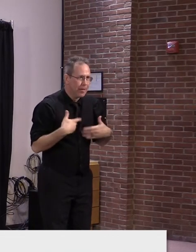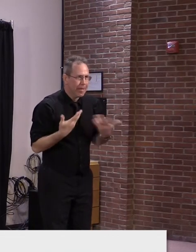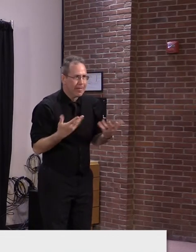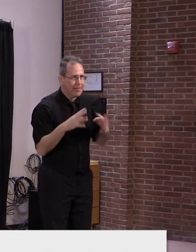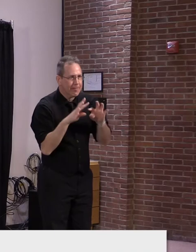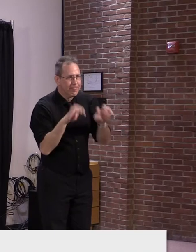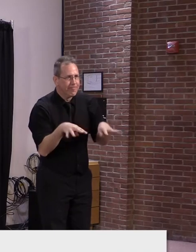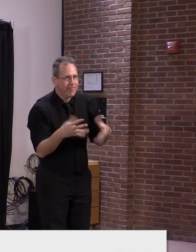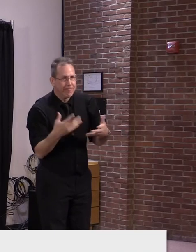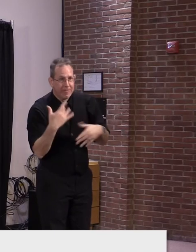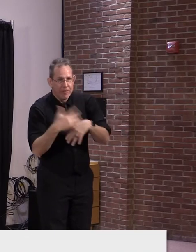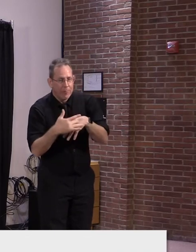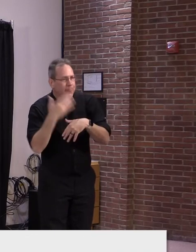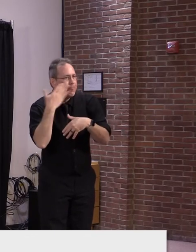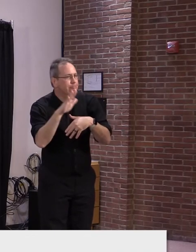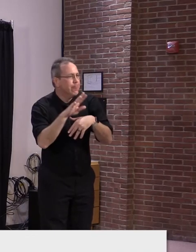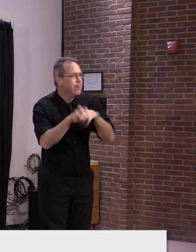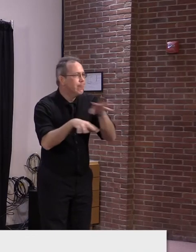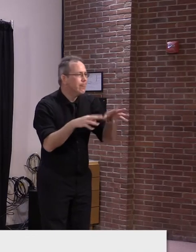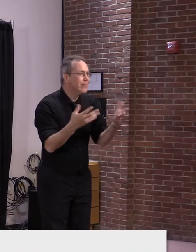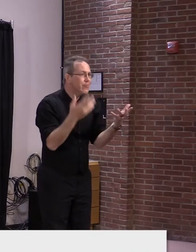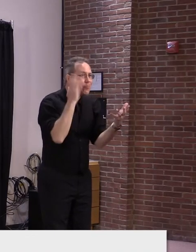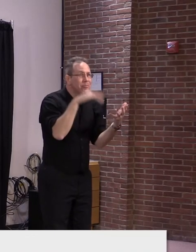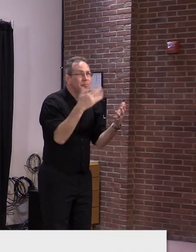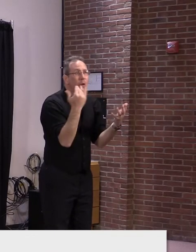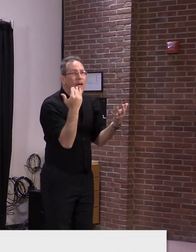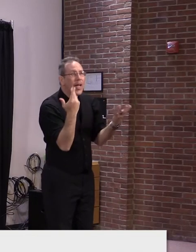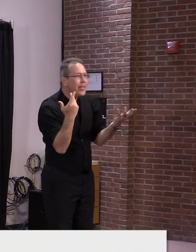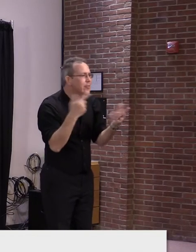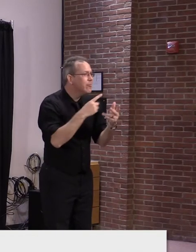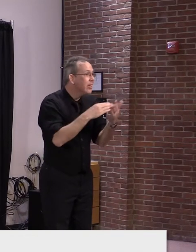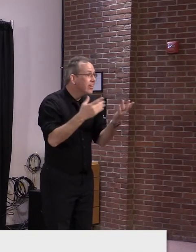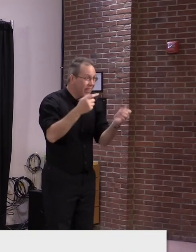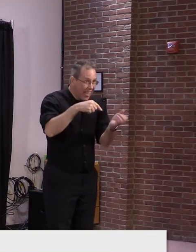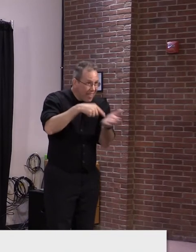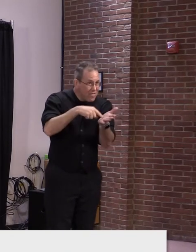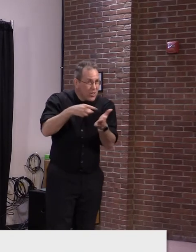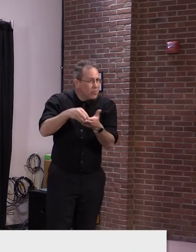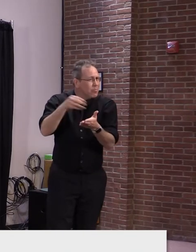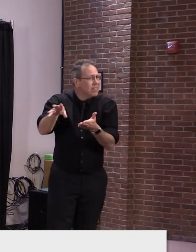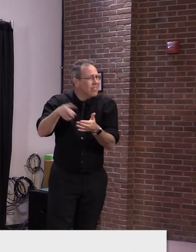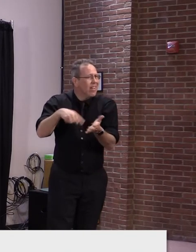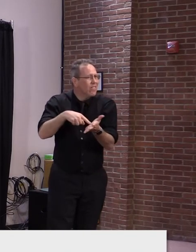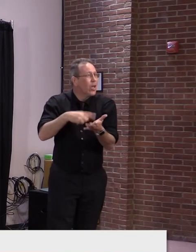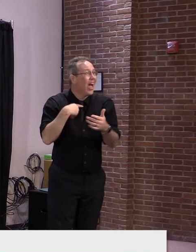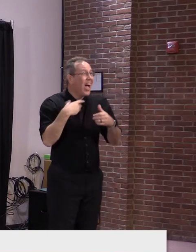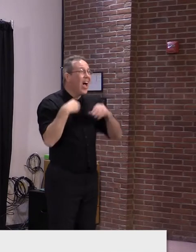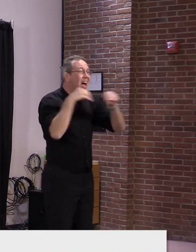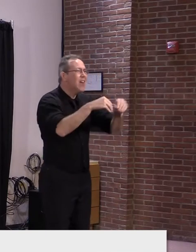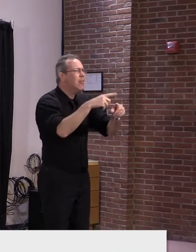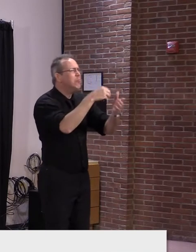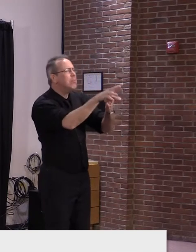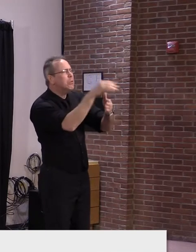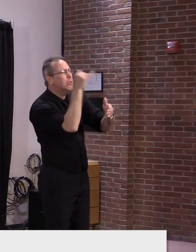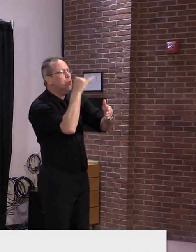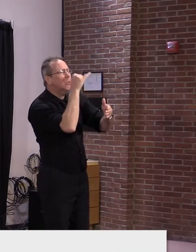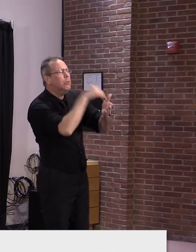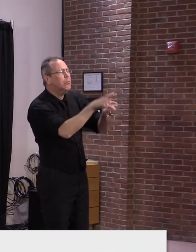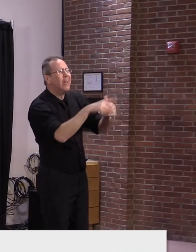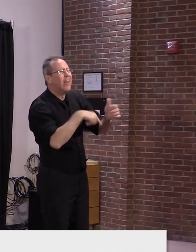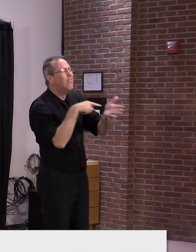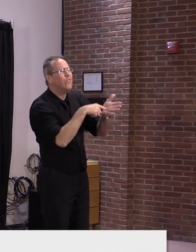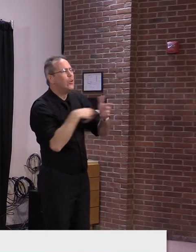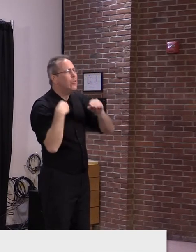that is because of the lack of decent affordable housing for that middle income, the